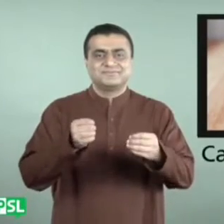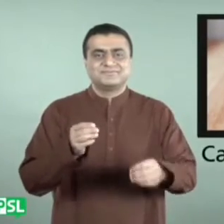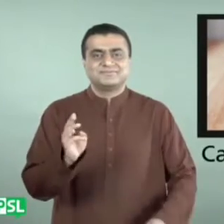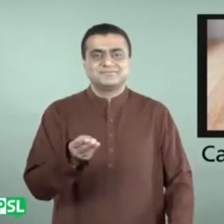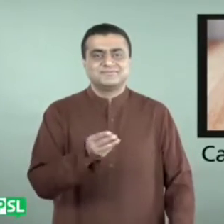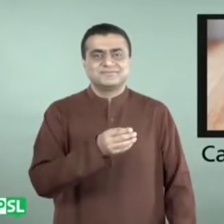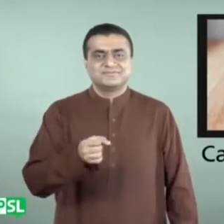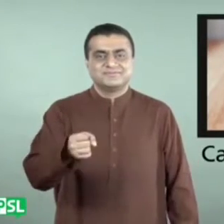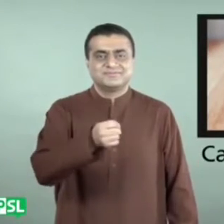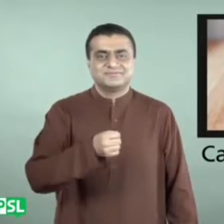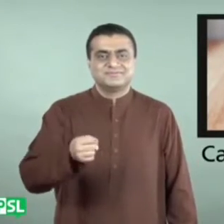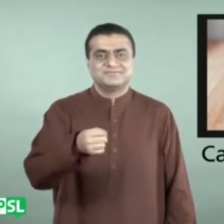caramel topping,